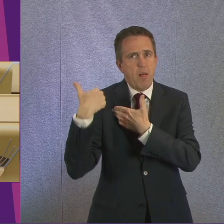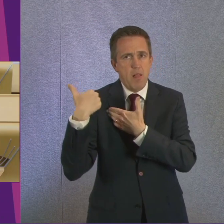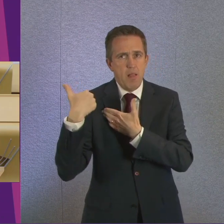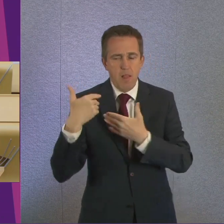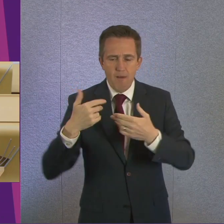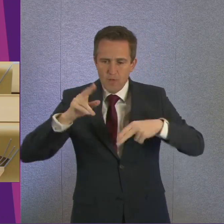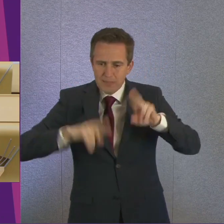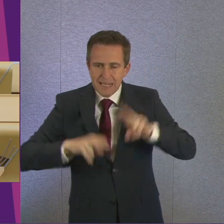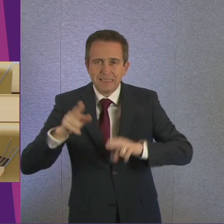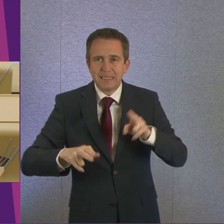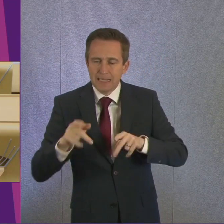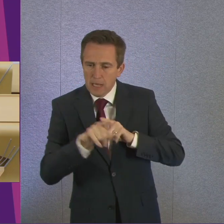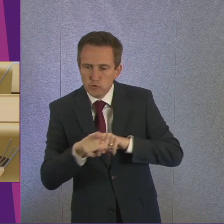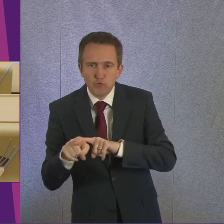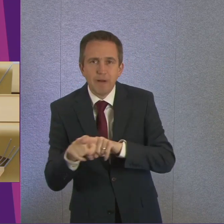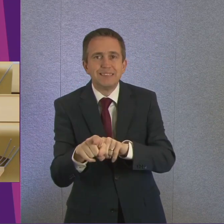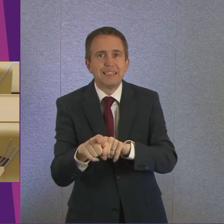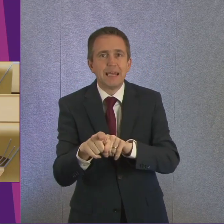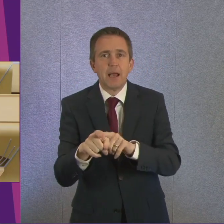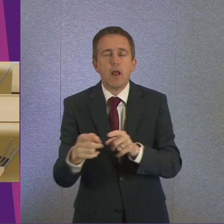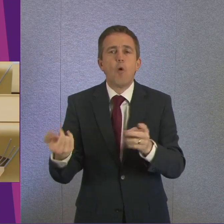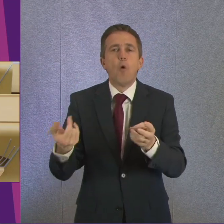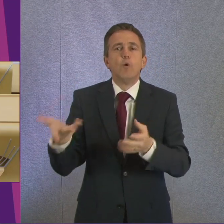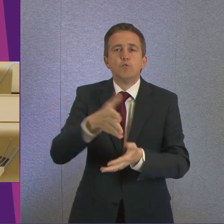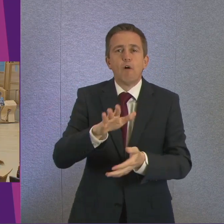and then the advice on isolating.